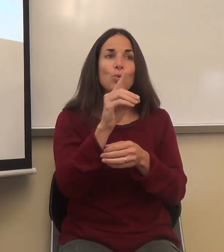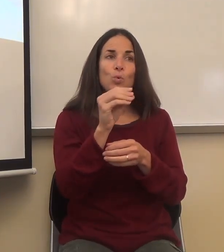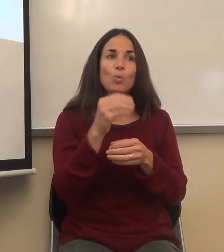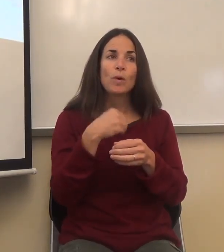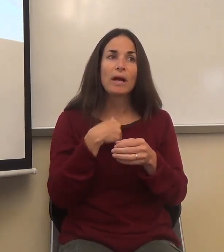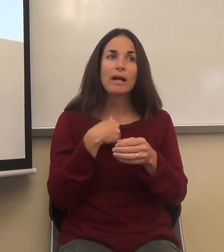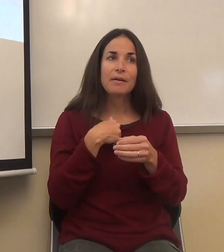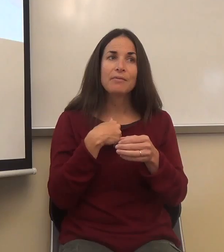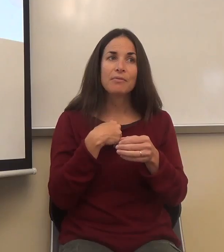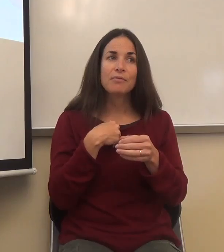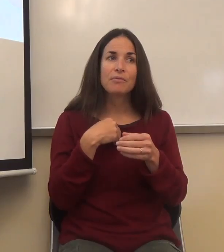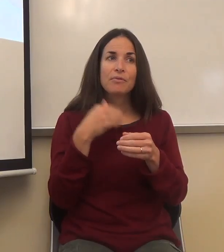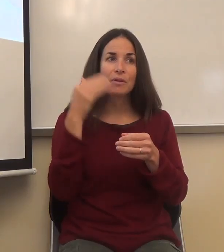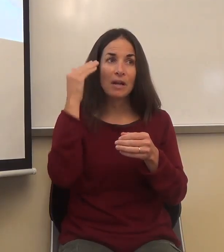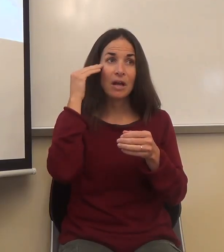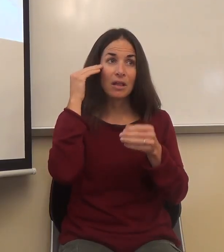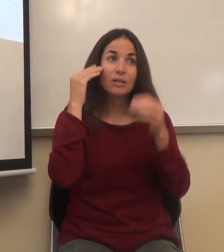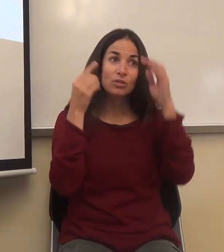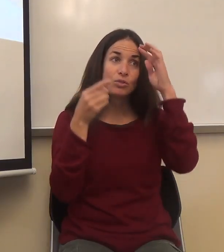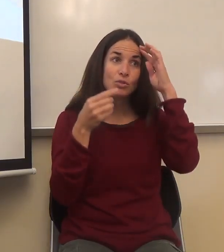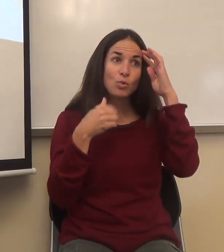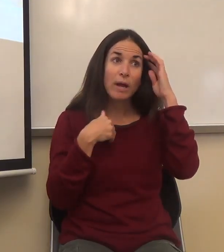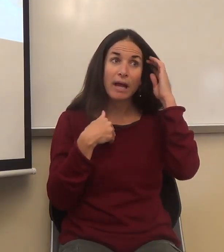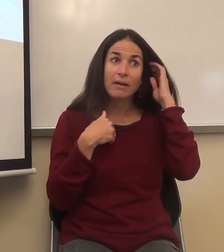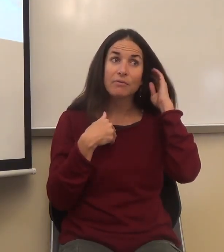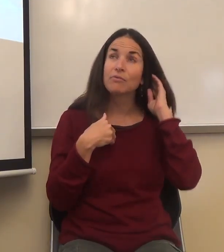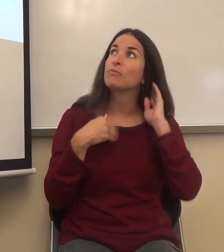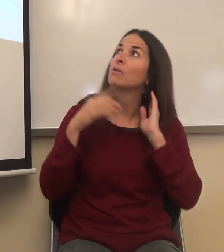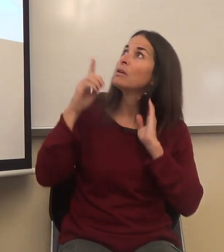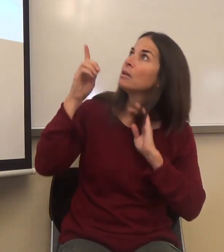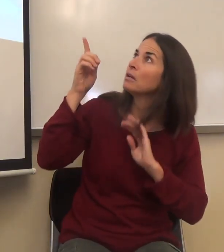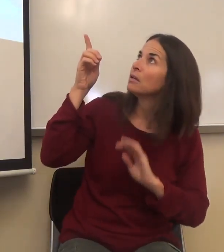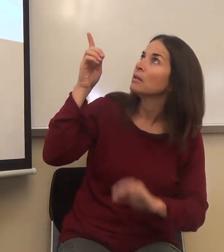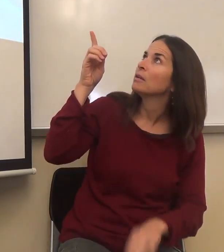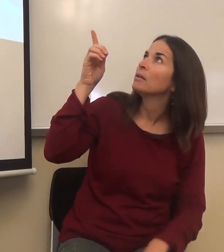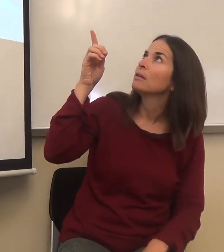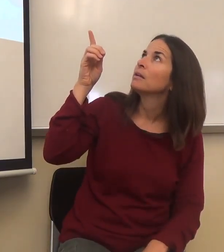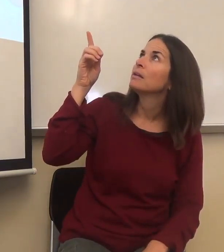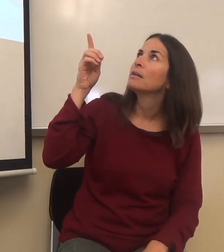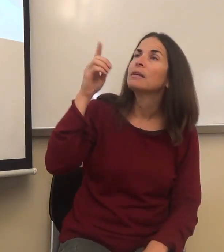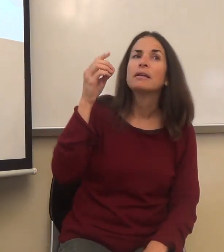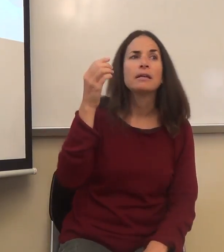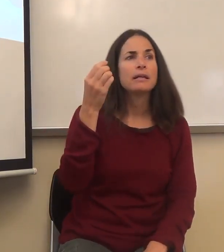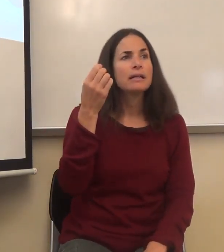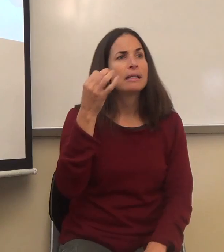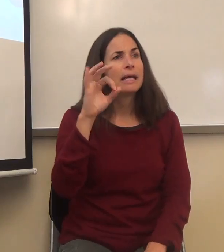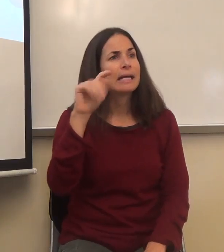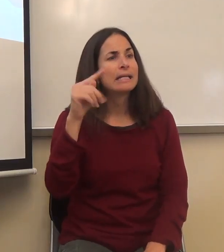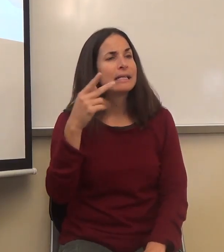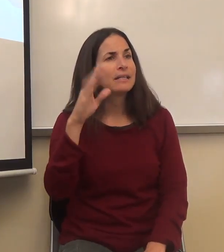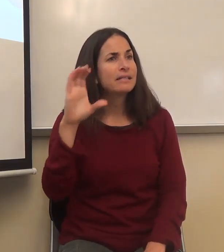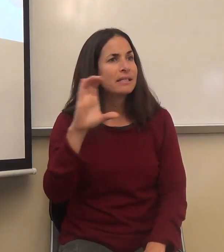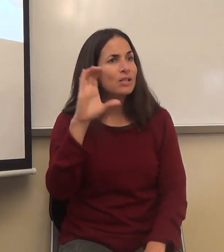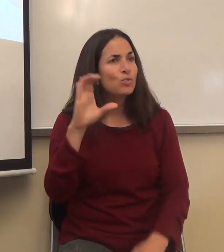have the knowledge, okay? What years was this? What's 19th